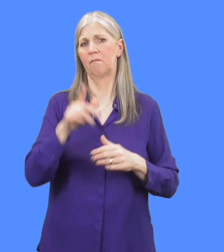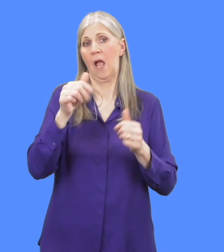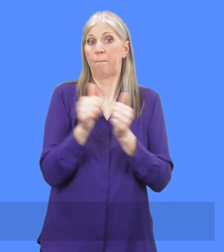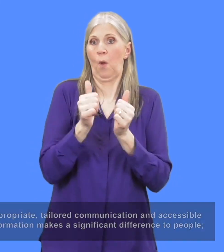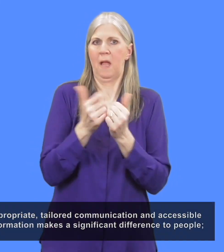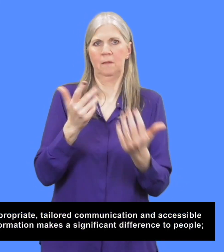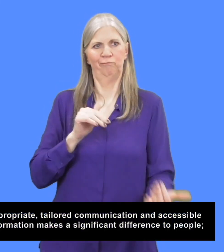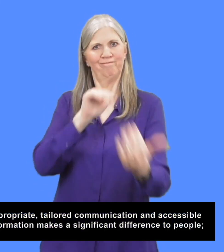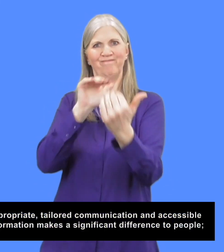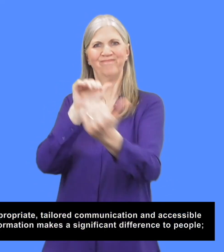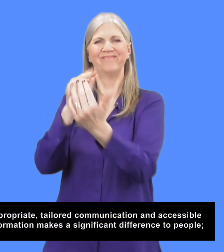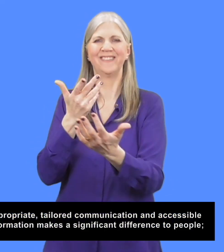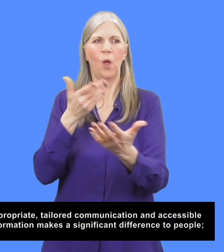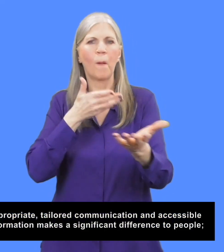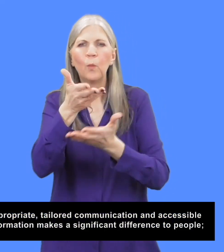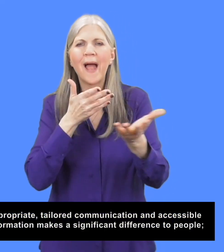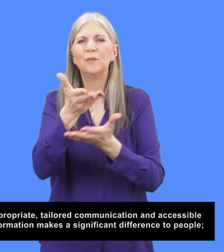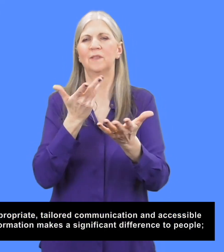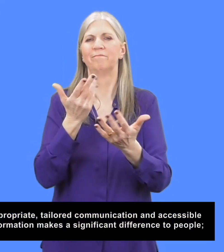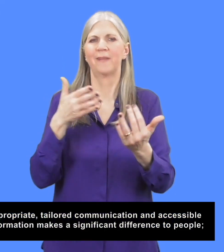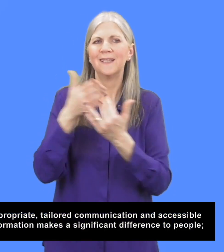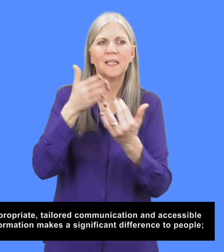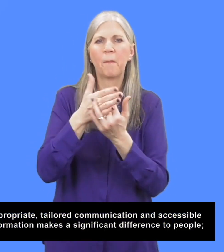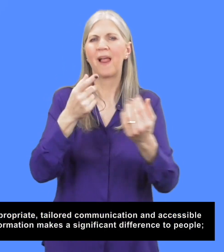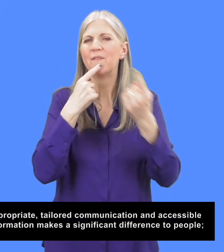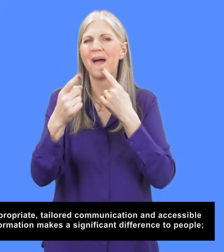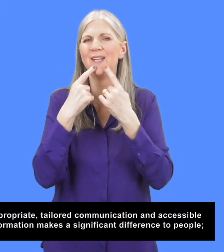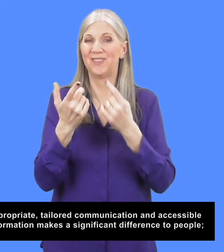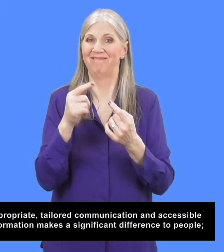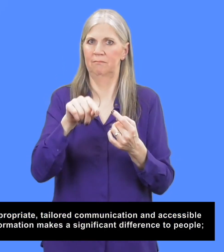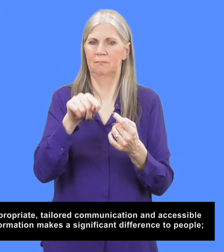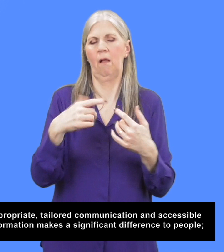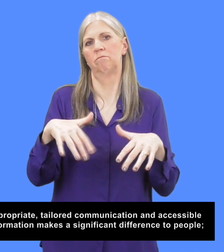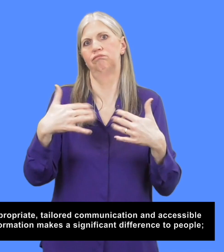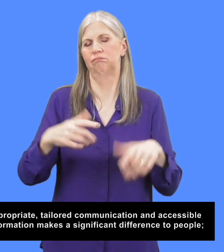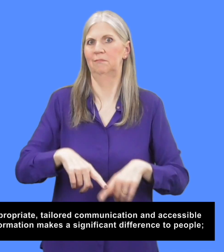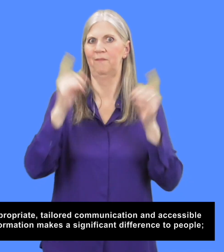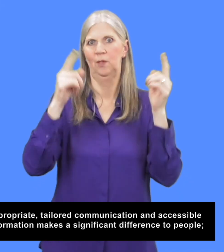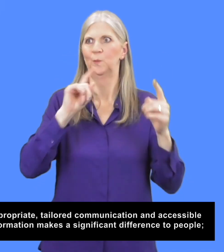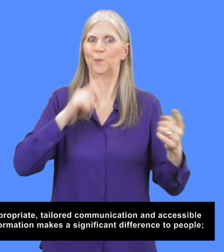Appropriate, tailored communication and accessible information makes a significant difference to people.